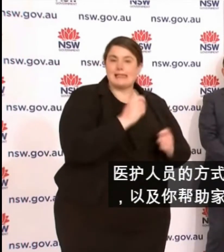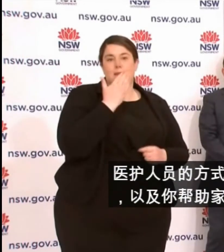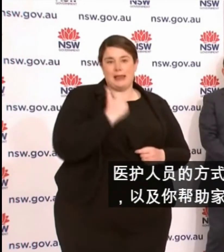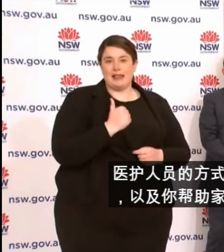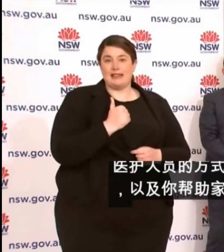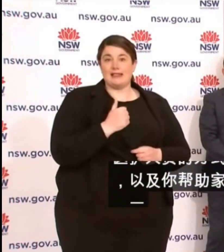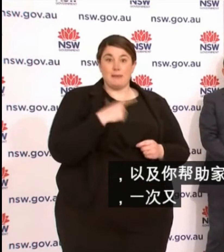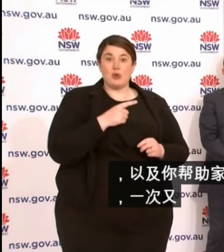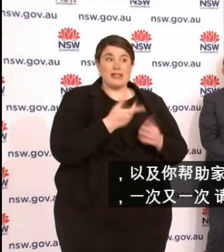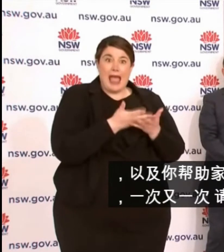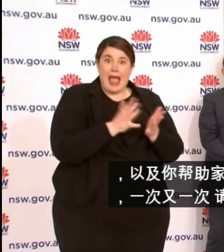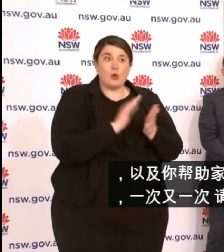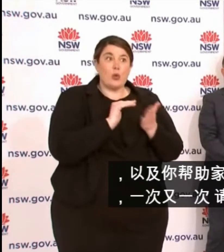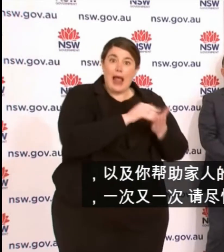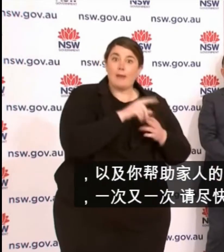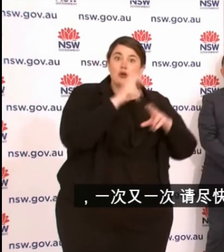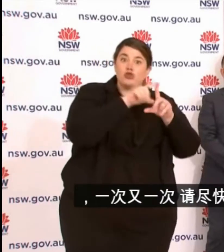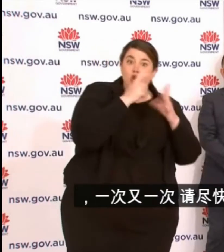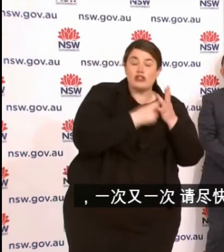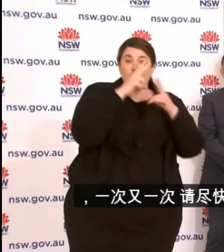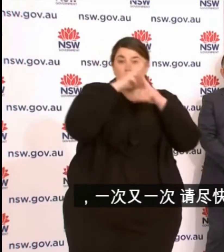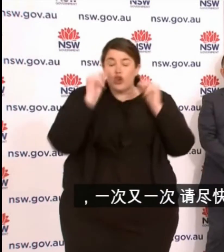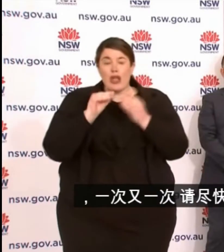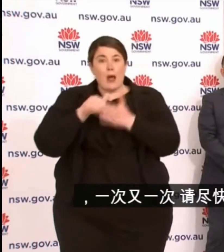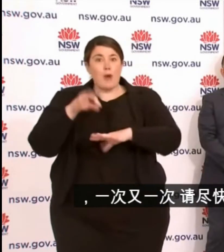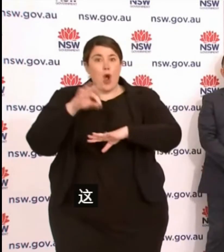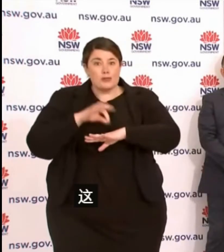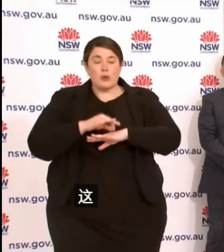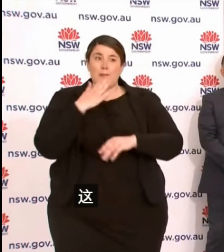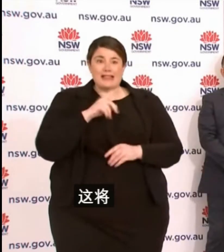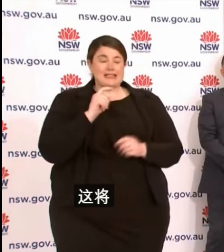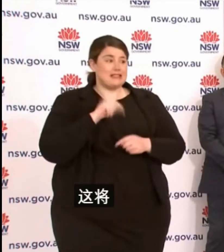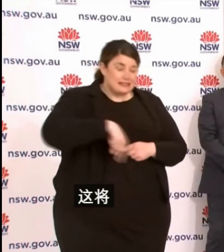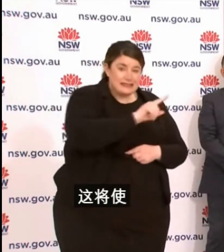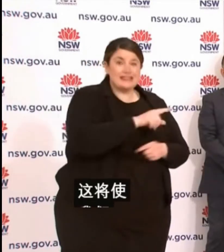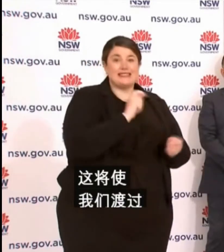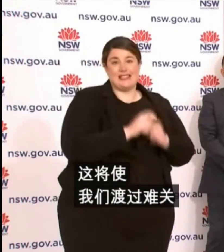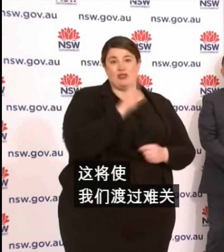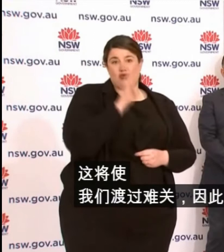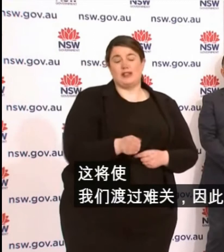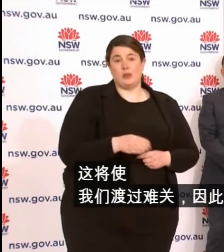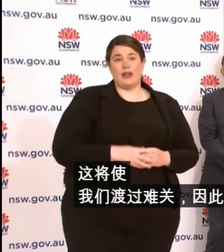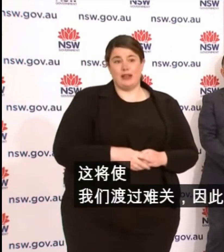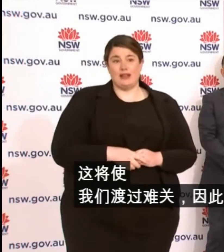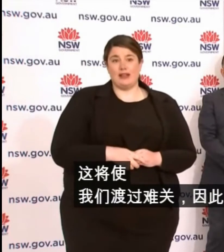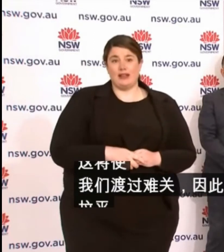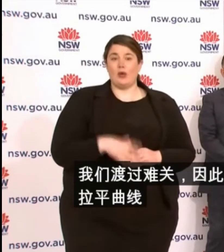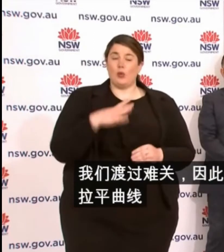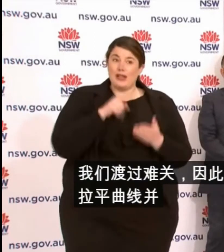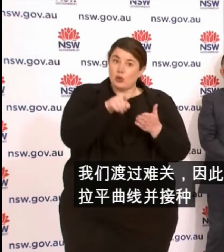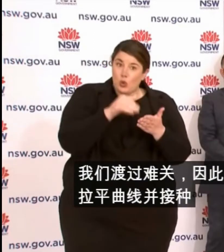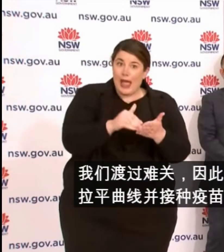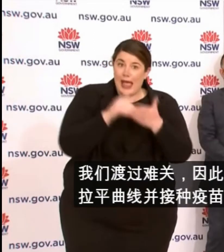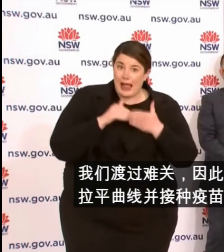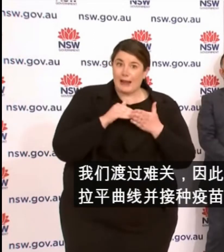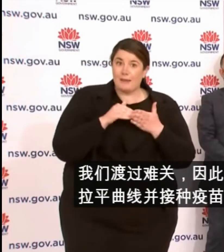family. And again, please get vaccinated as quickly as possible. From healthcare workers, that's the thing that's going to get us through. So we need your help to flatten the